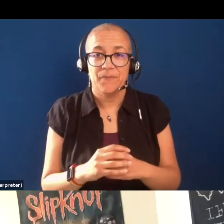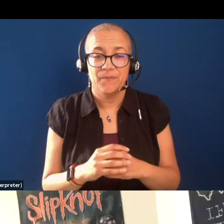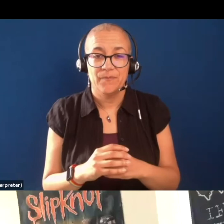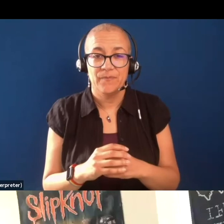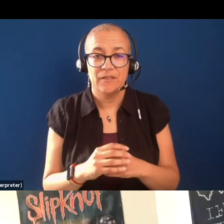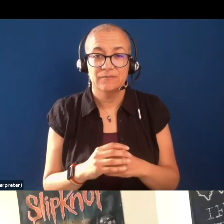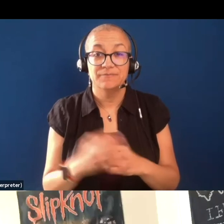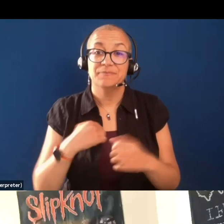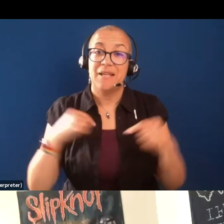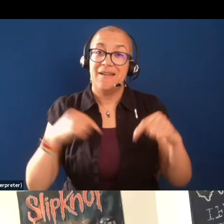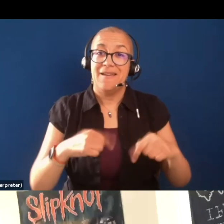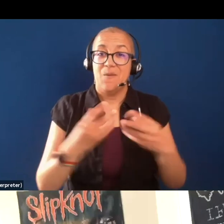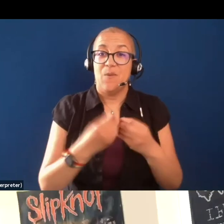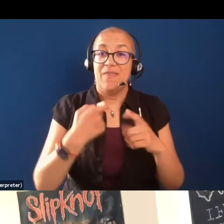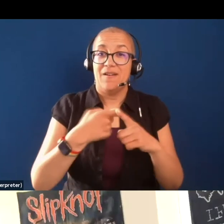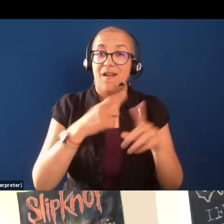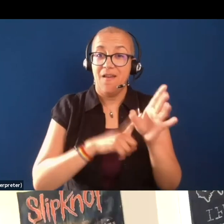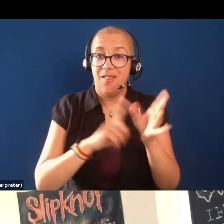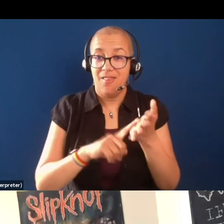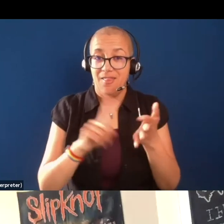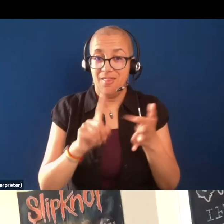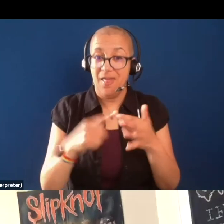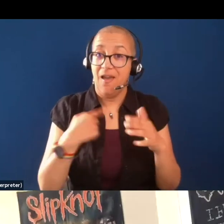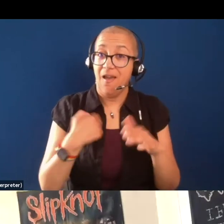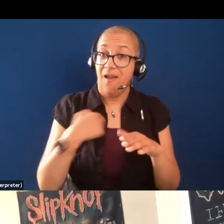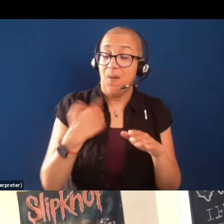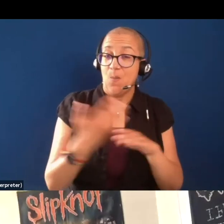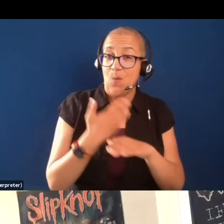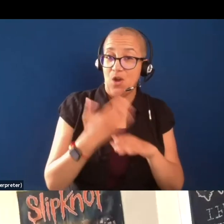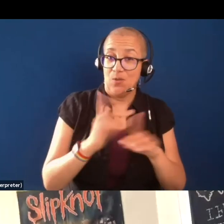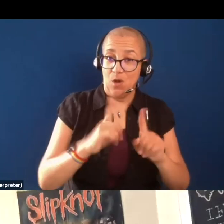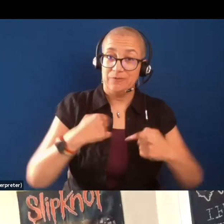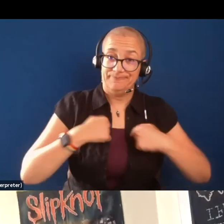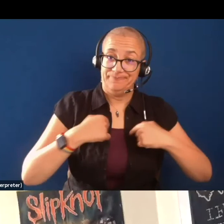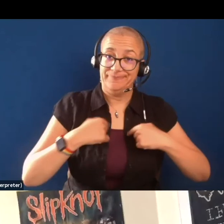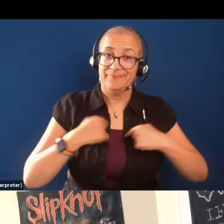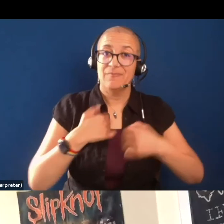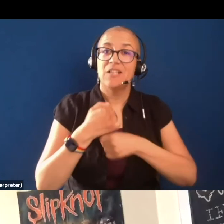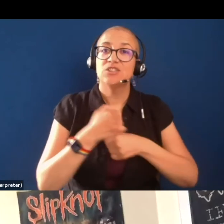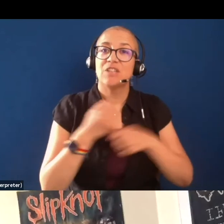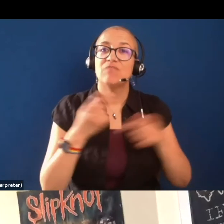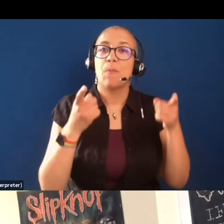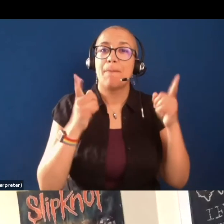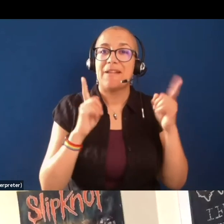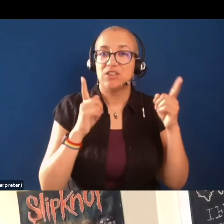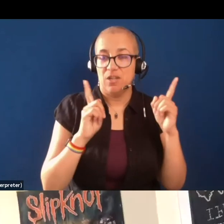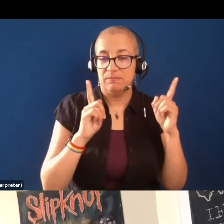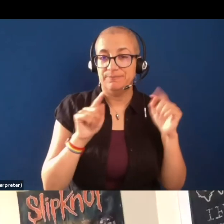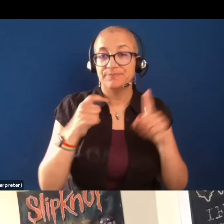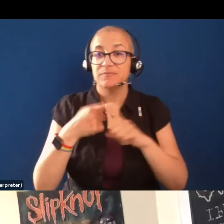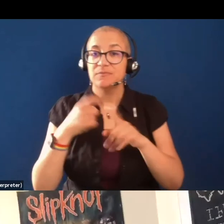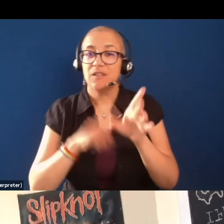And I'm here with Kyle, who I work as the general manager. Kyle is also with